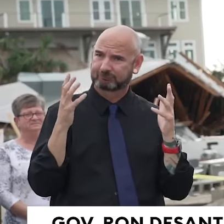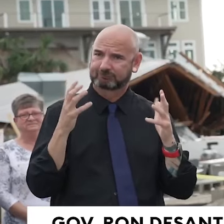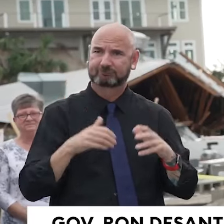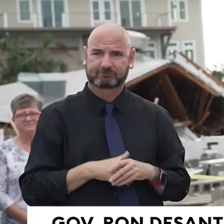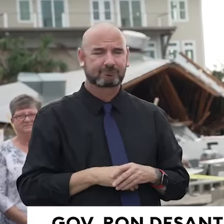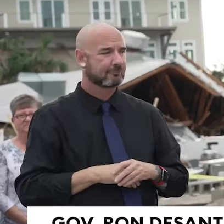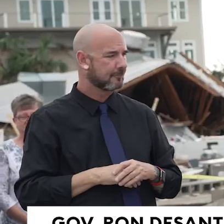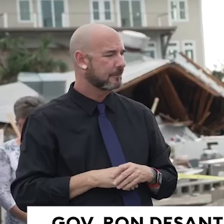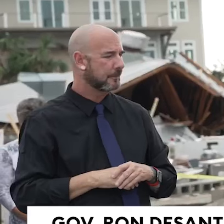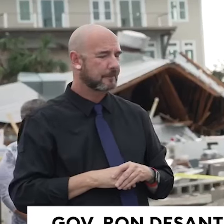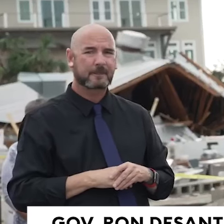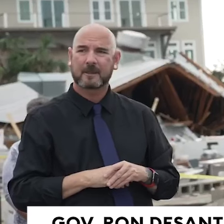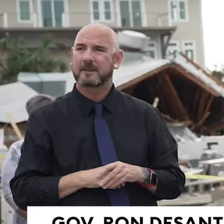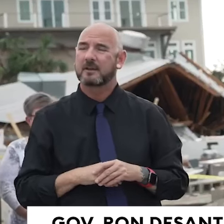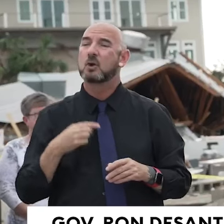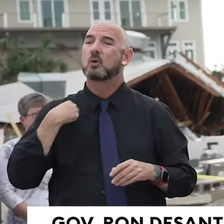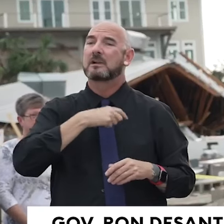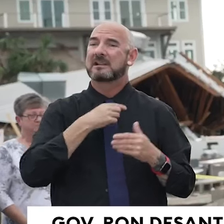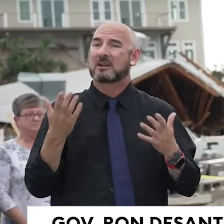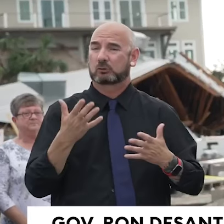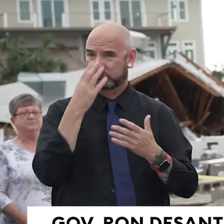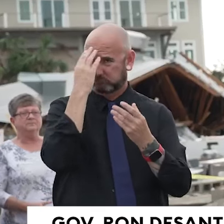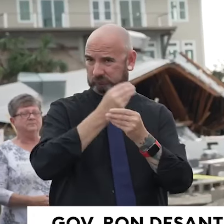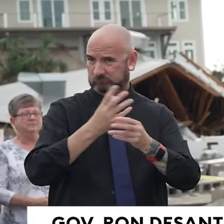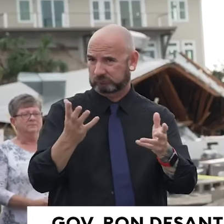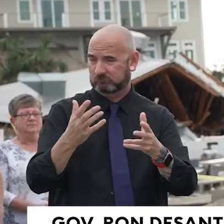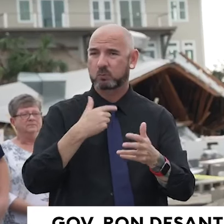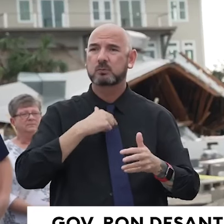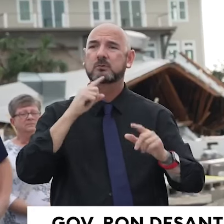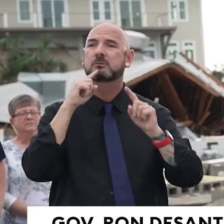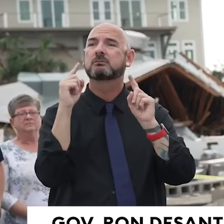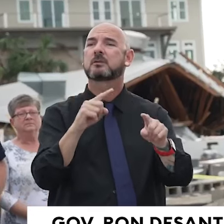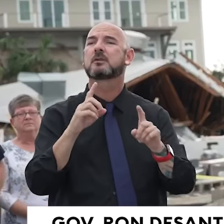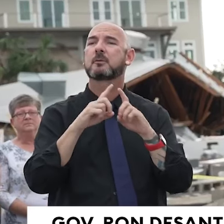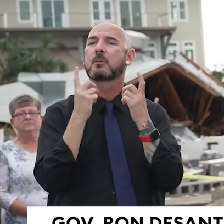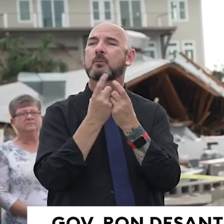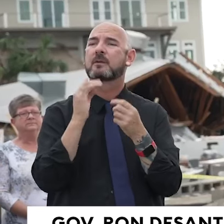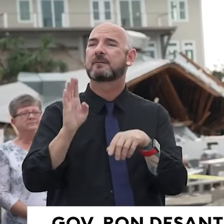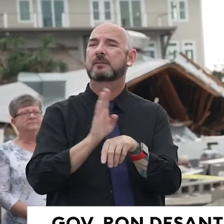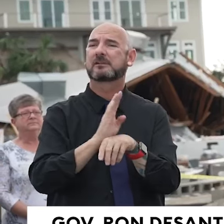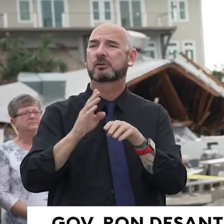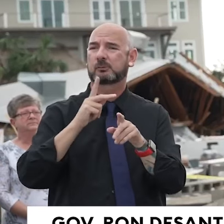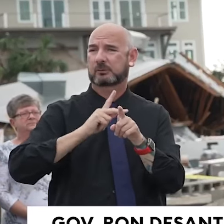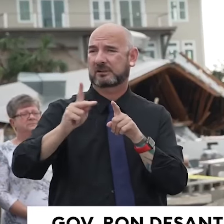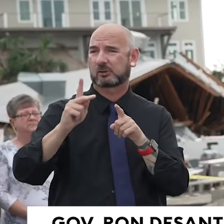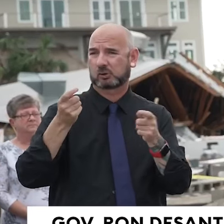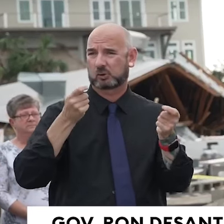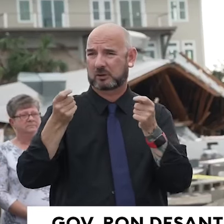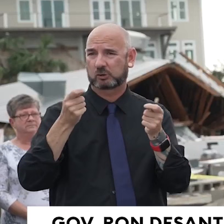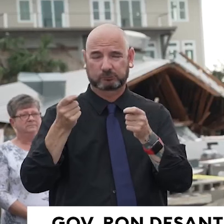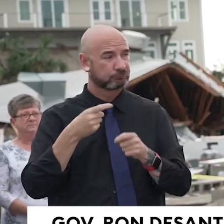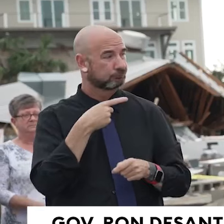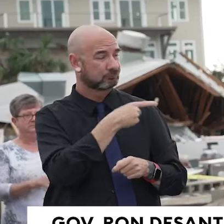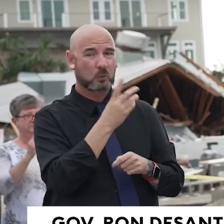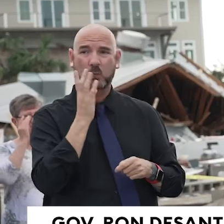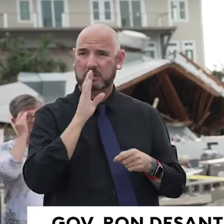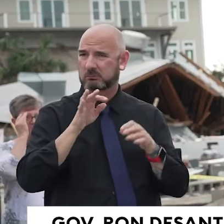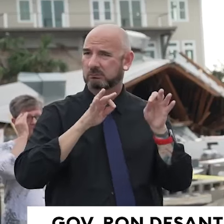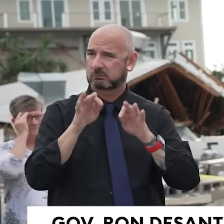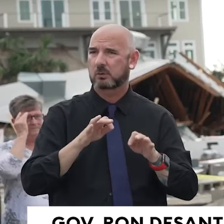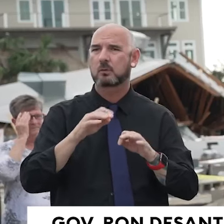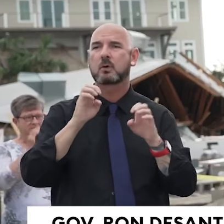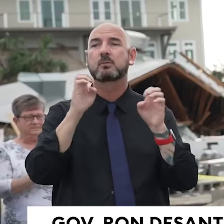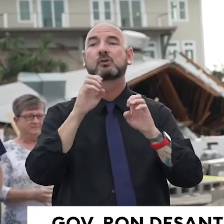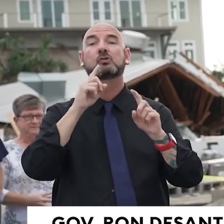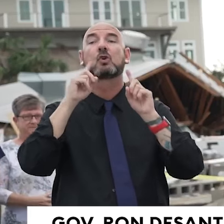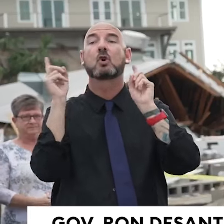So we are here to announce that I've directed the Department of Business and Professional Regulation to issue an emergency order so